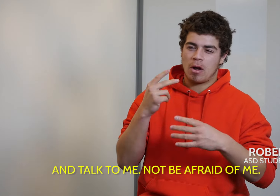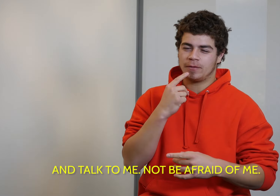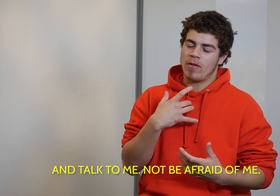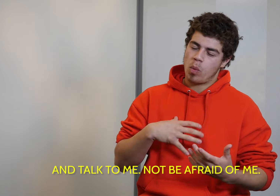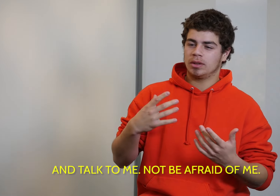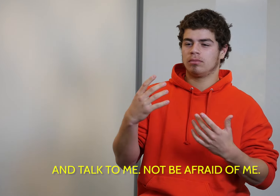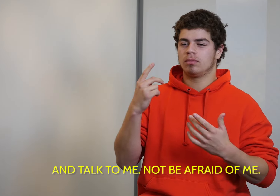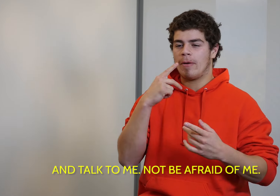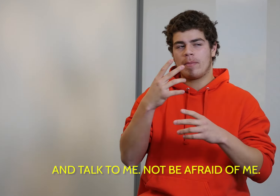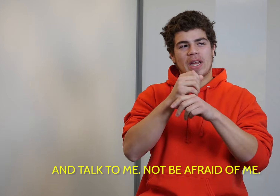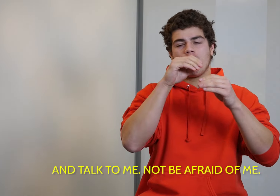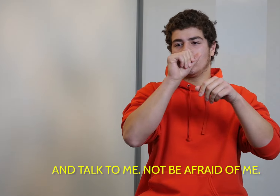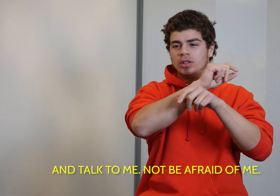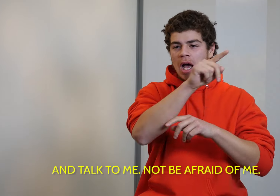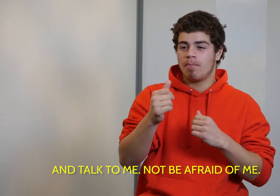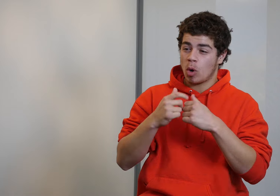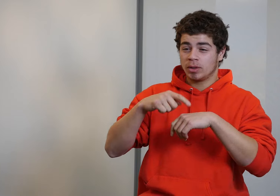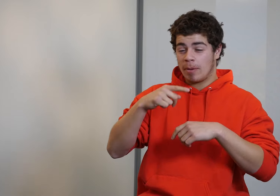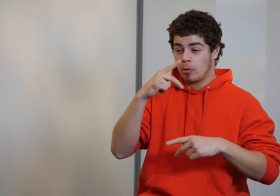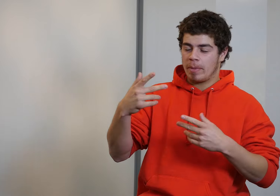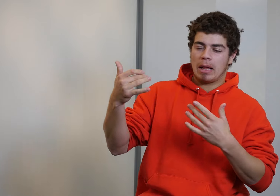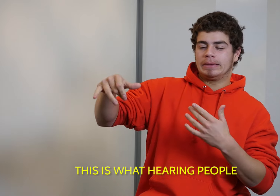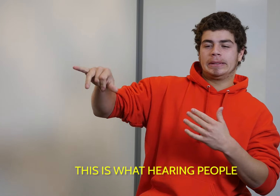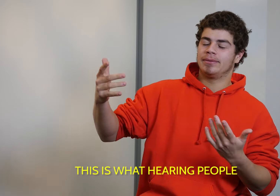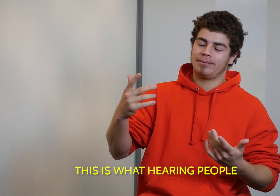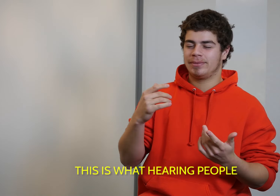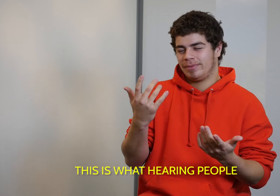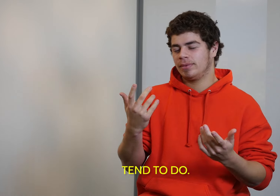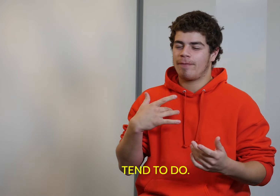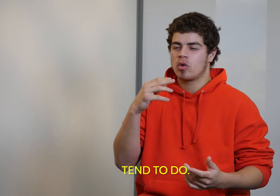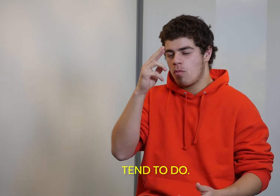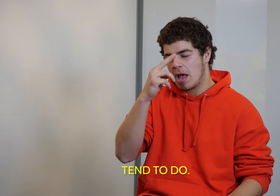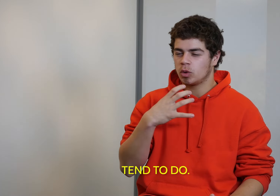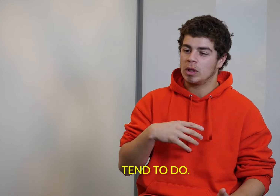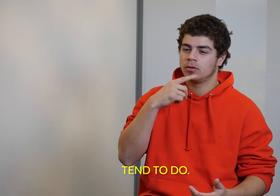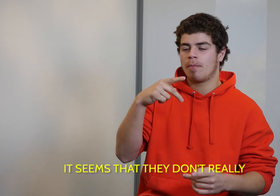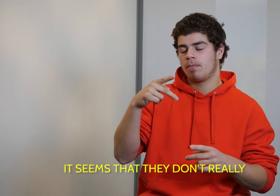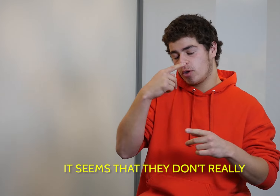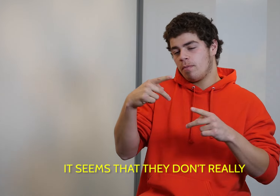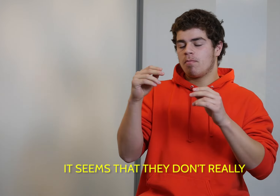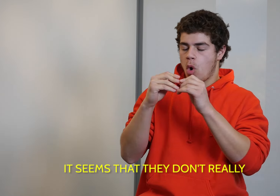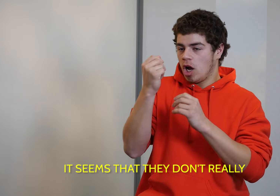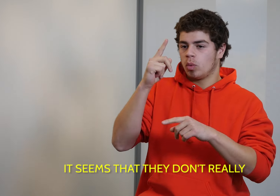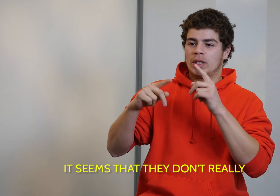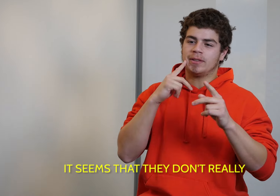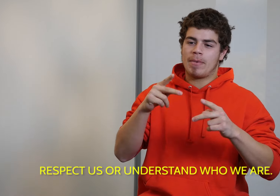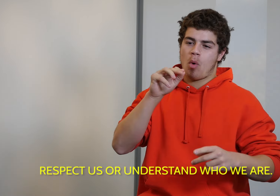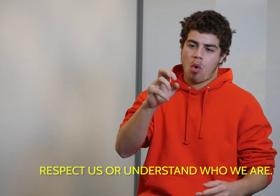to me, not to be afraid of me. This is what hearing people tend to do. It seems that they don't really respect